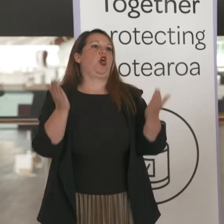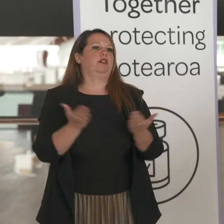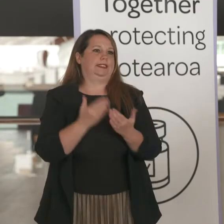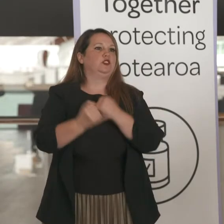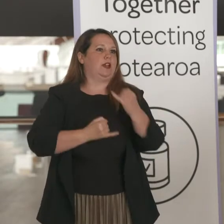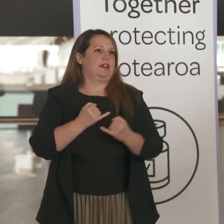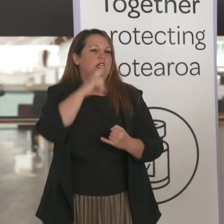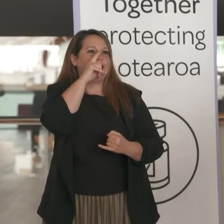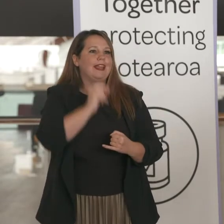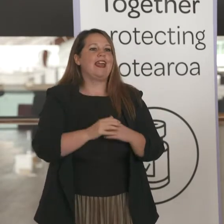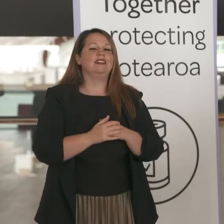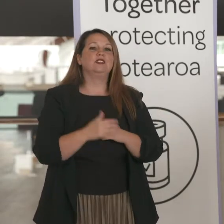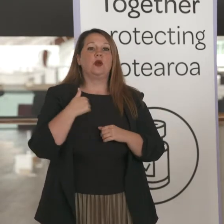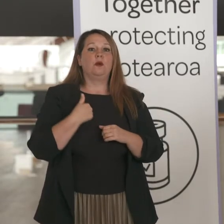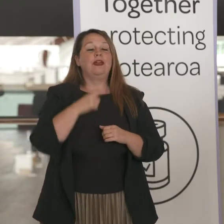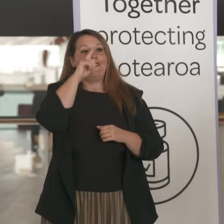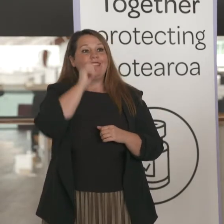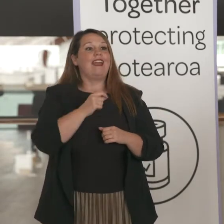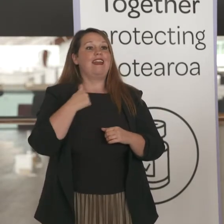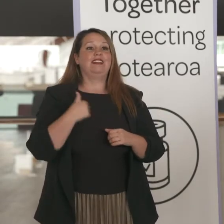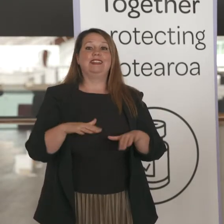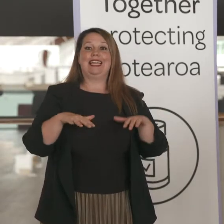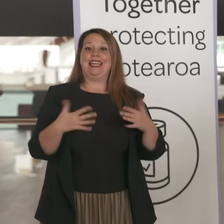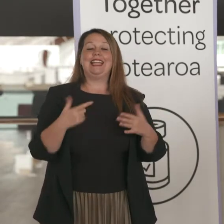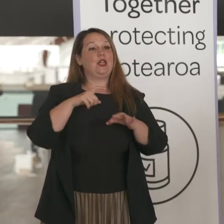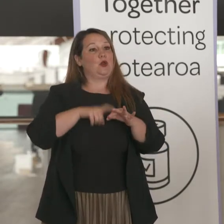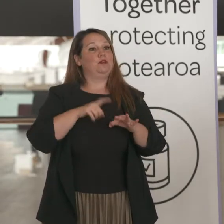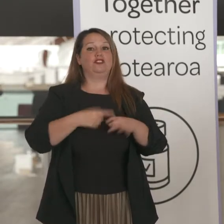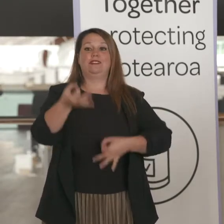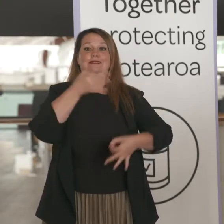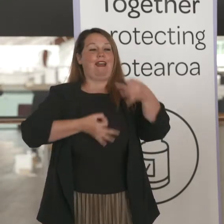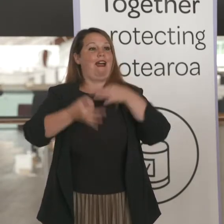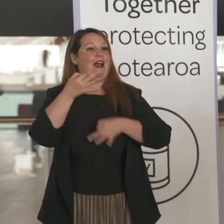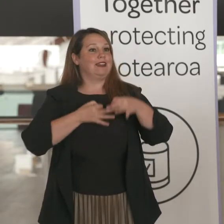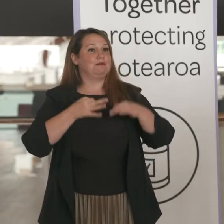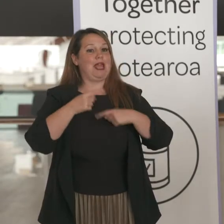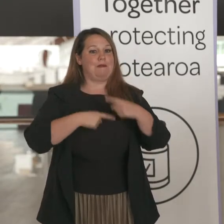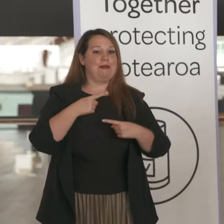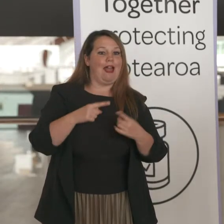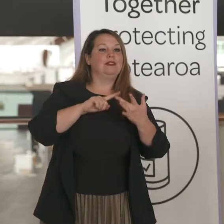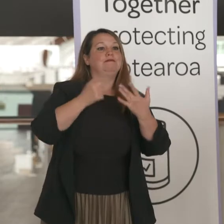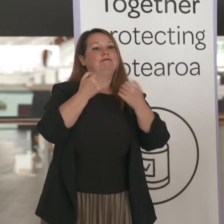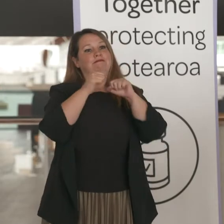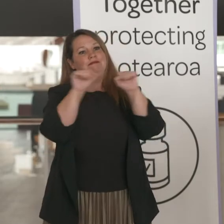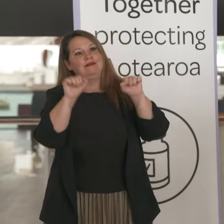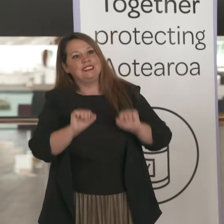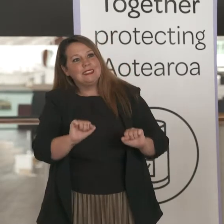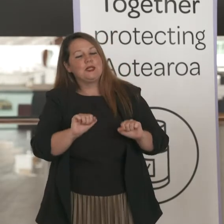And I'll be happy to take further questions later, but I'll hand back to Anthony for now.